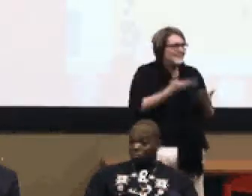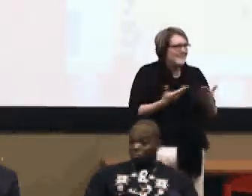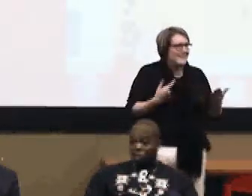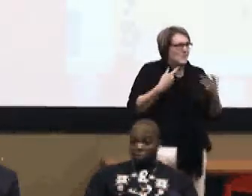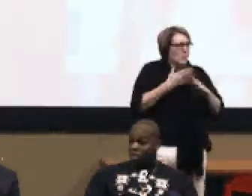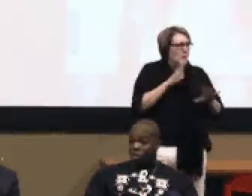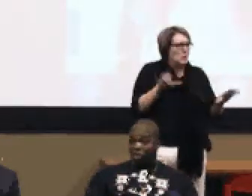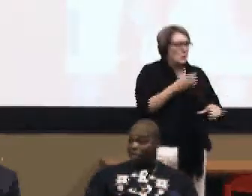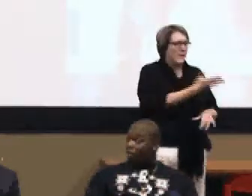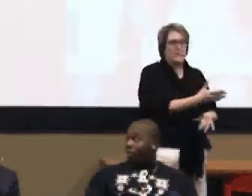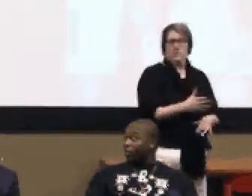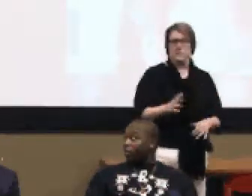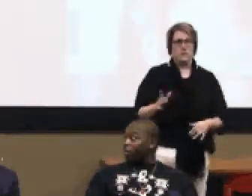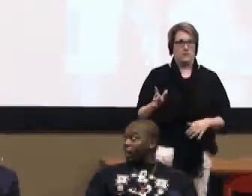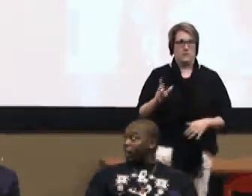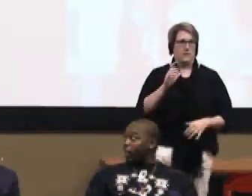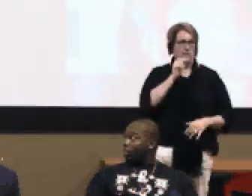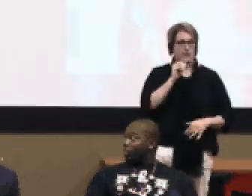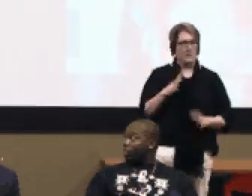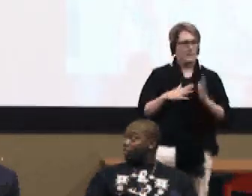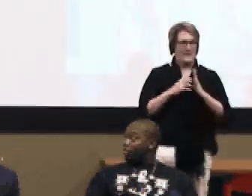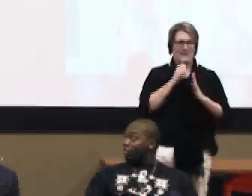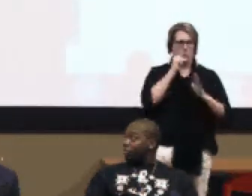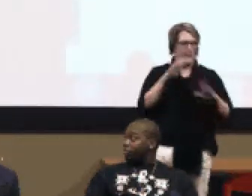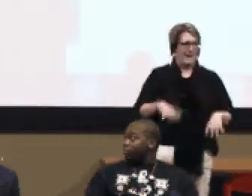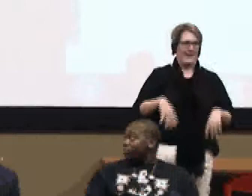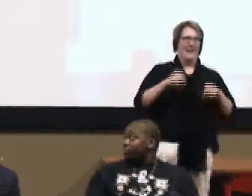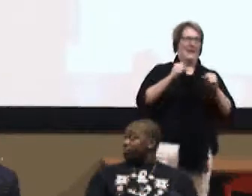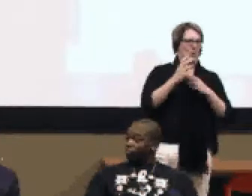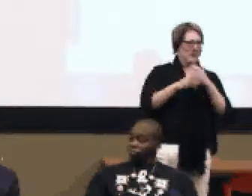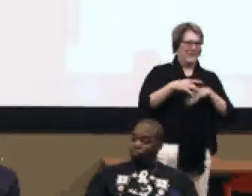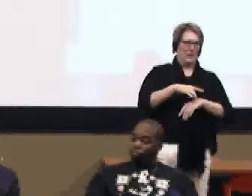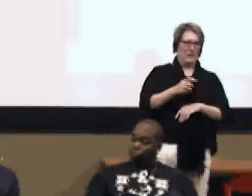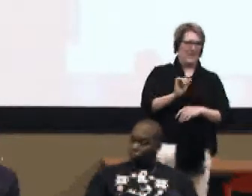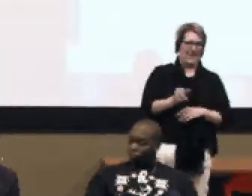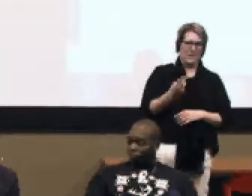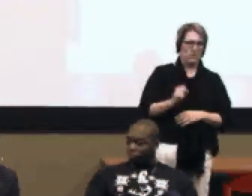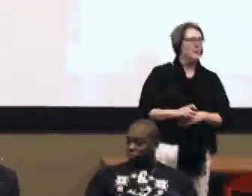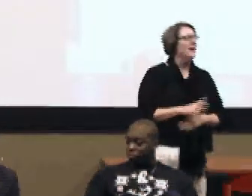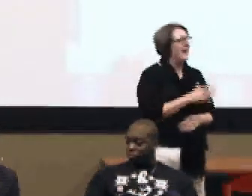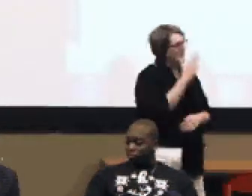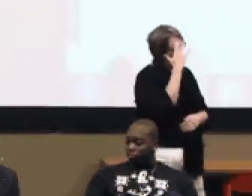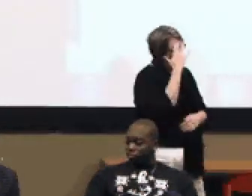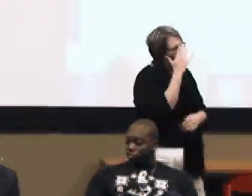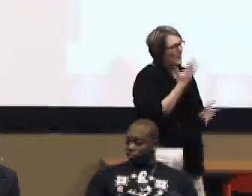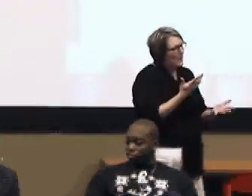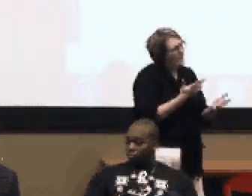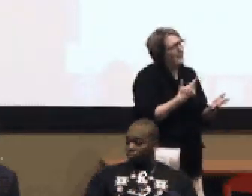TV show? The meat don't inherit the earth on that kind of show. No, but I know I would just,